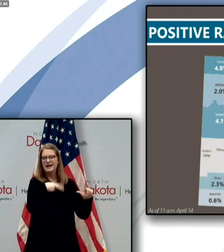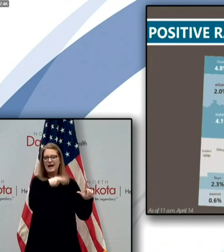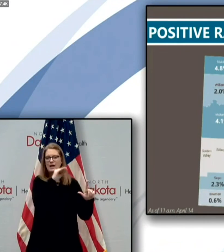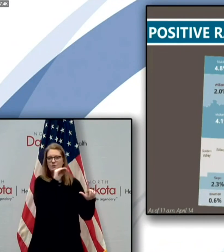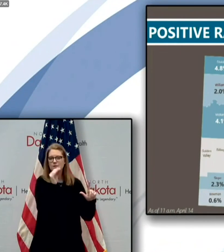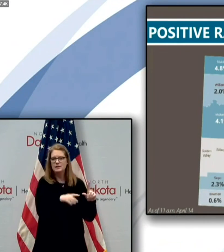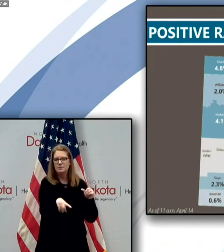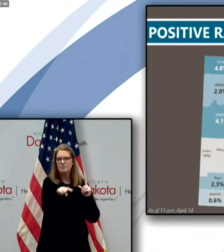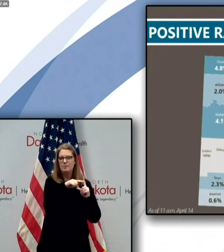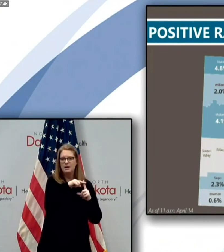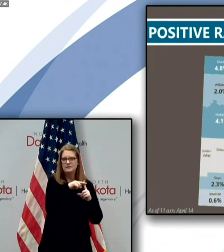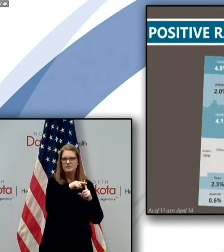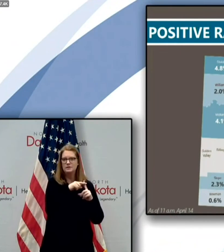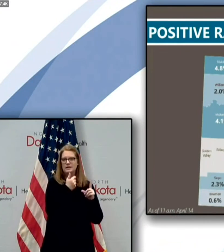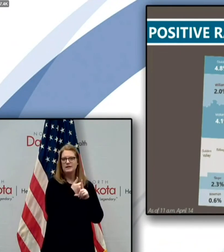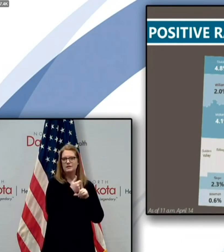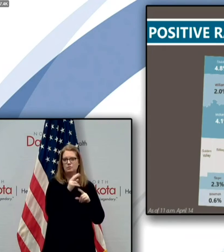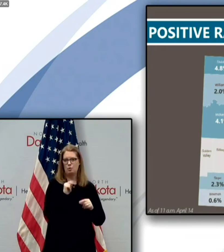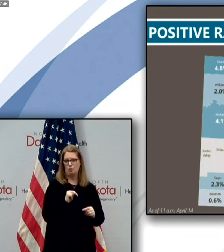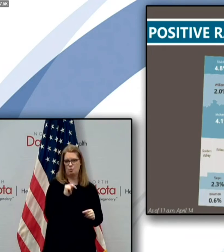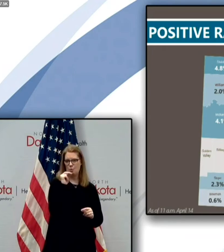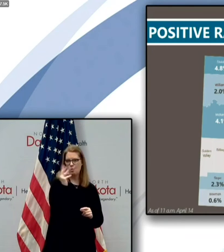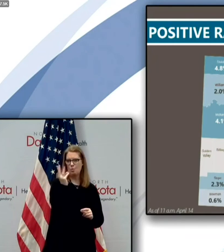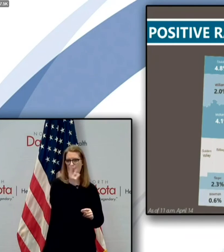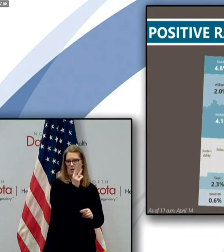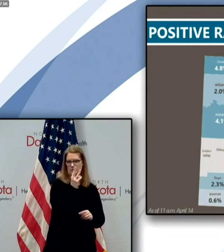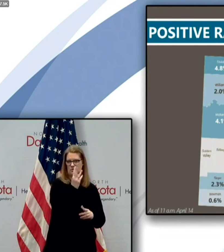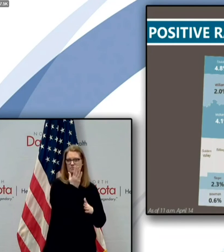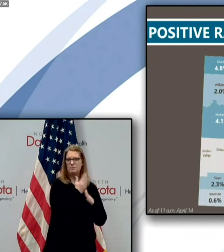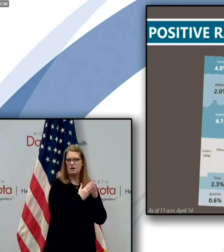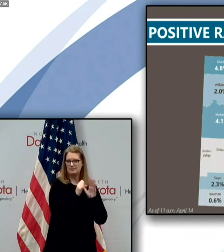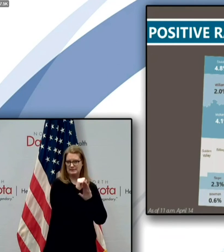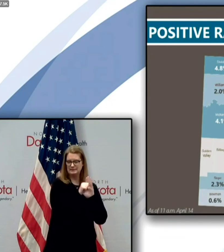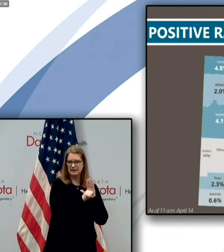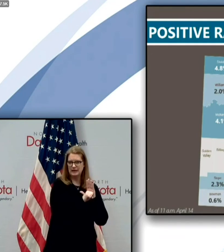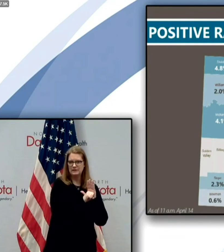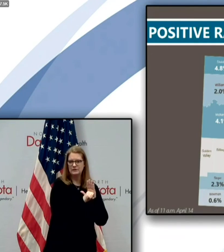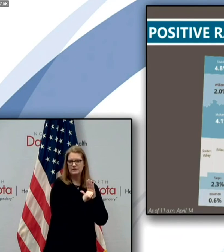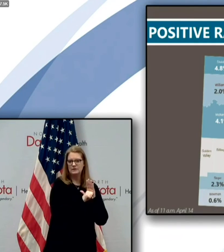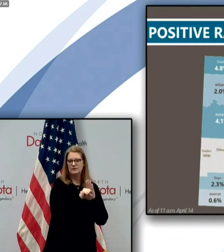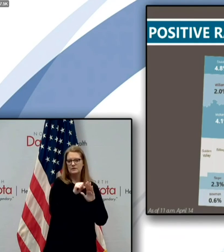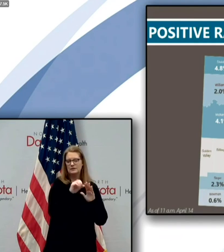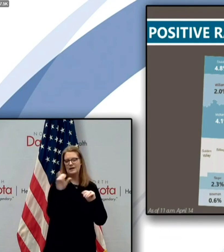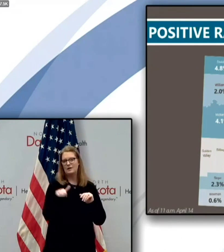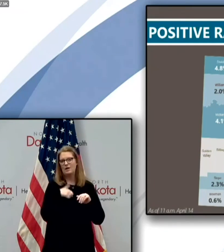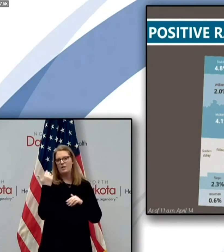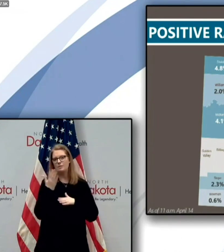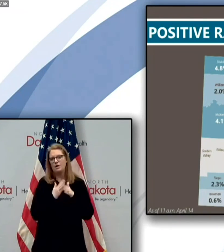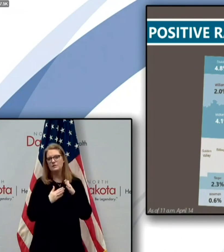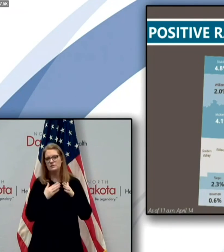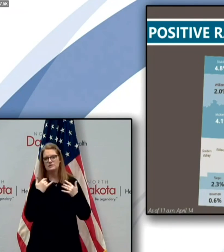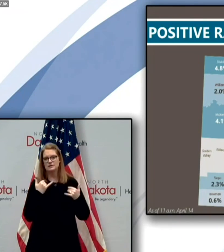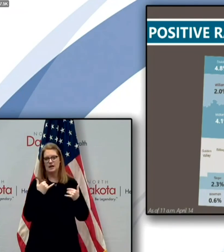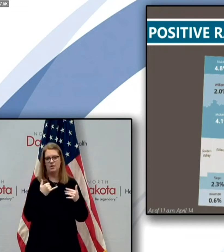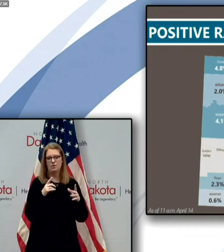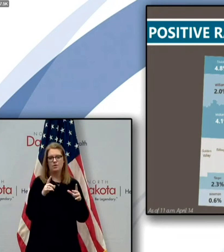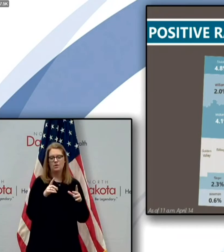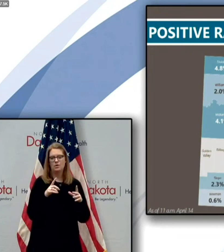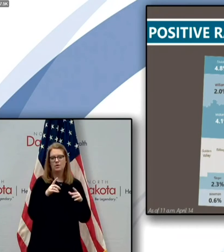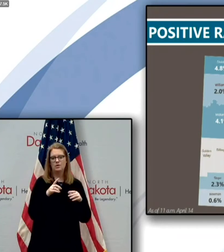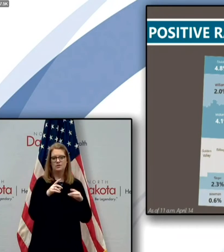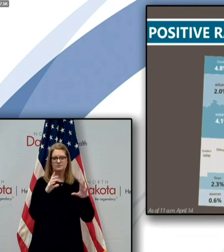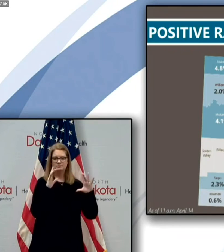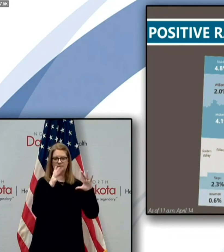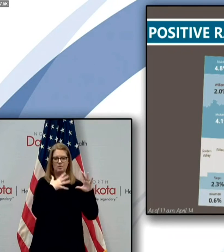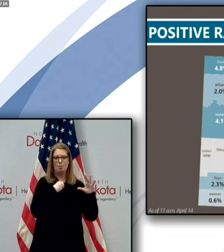positives in the northwestern part of the state than we do in other parts of the state right now. We also, the patchwork